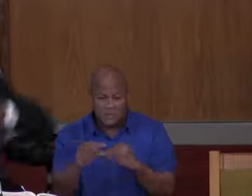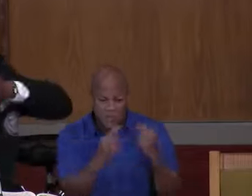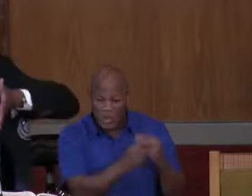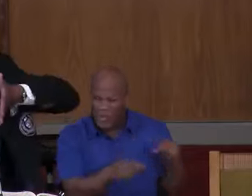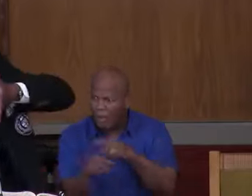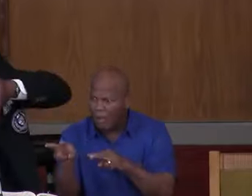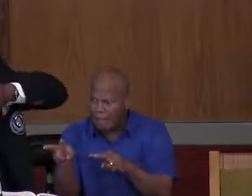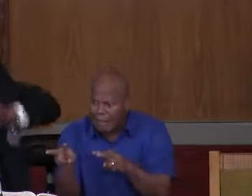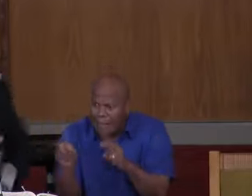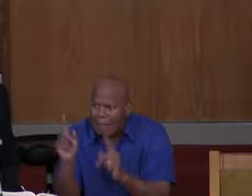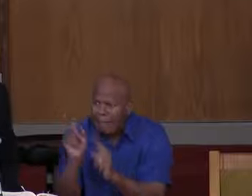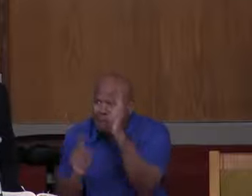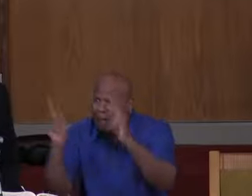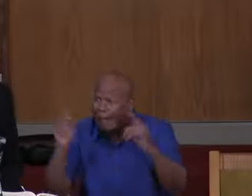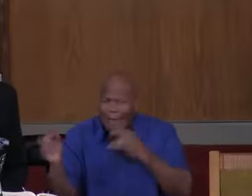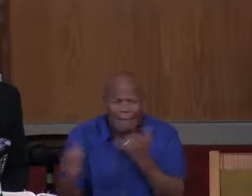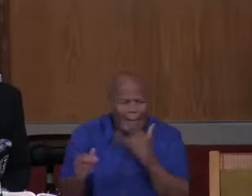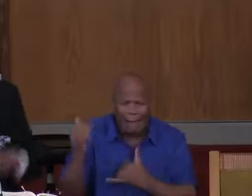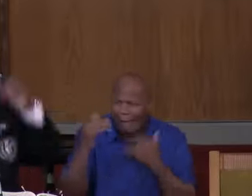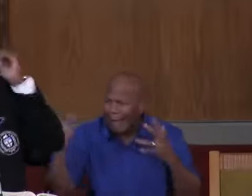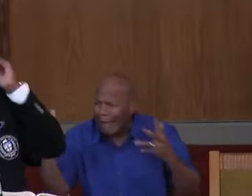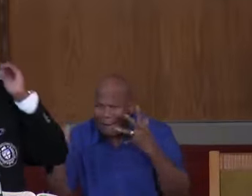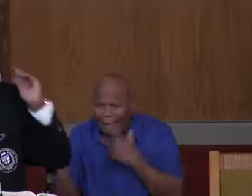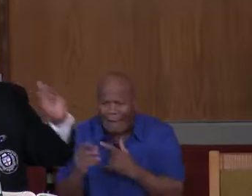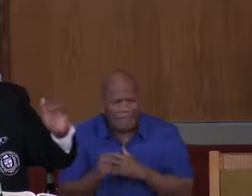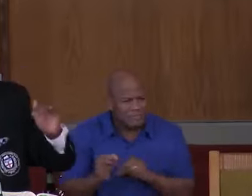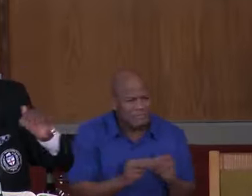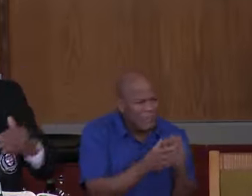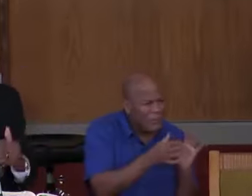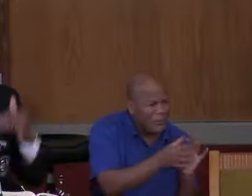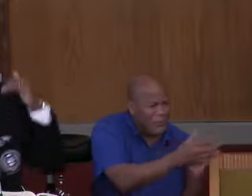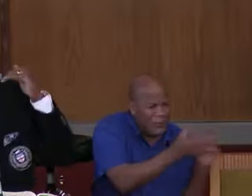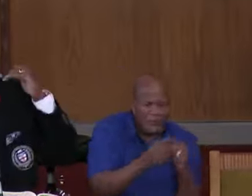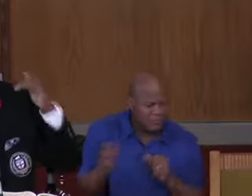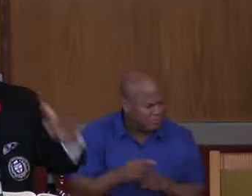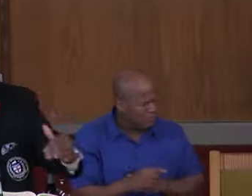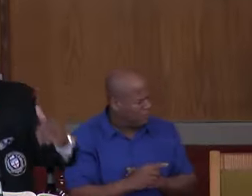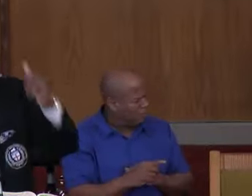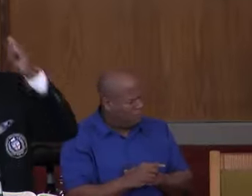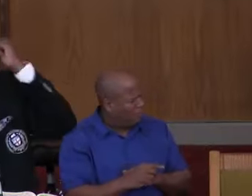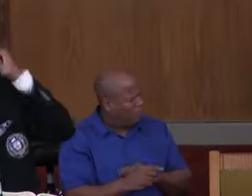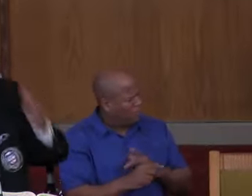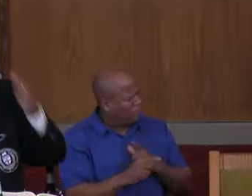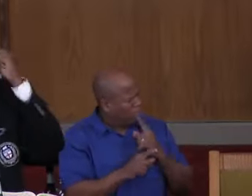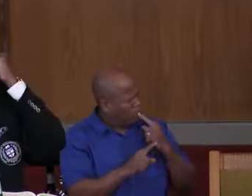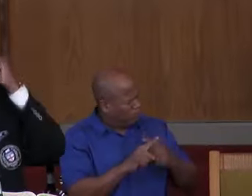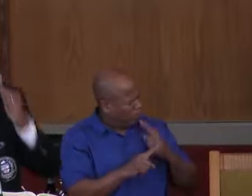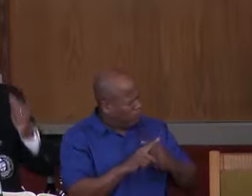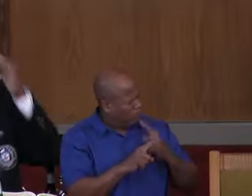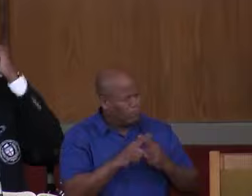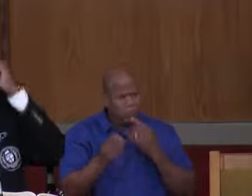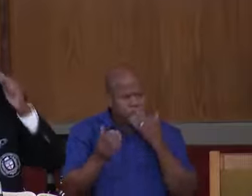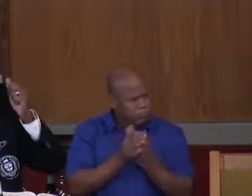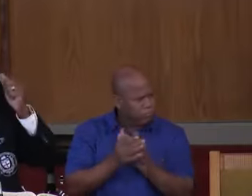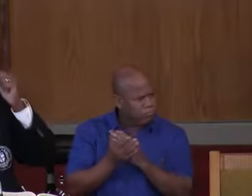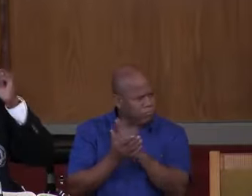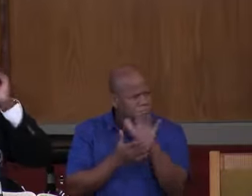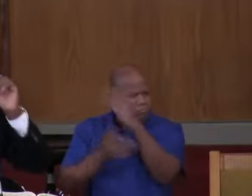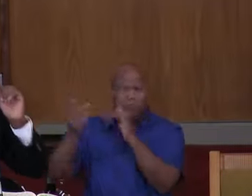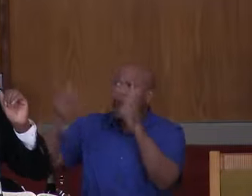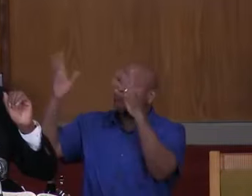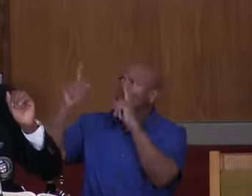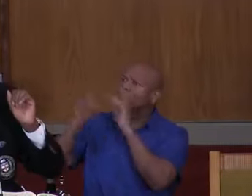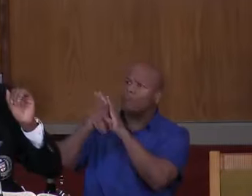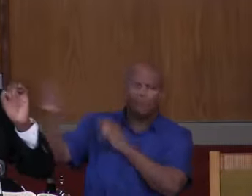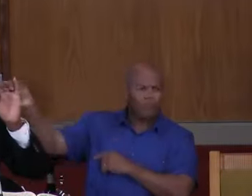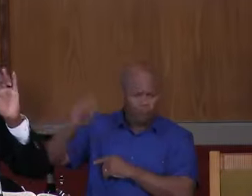way, he stood his ground on what the Lord says. Under duress, under pressure. 45 years he waited, and I